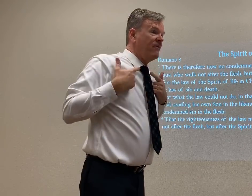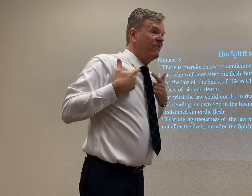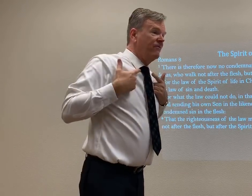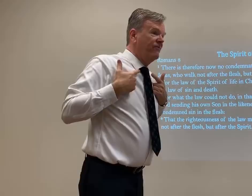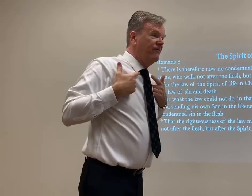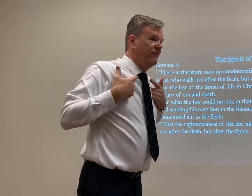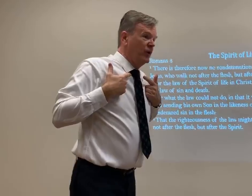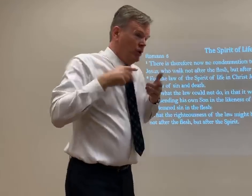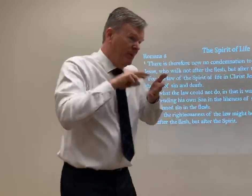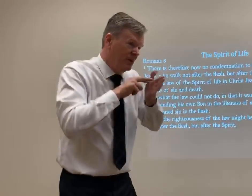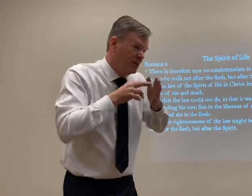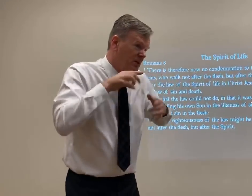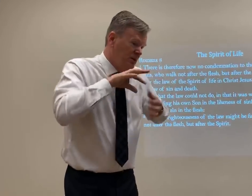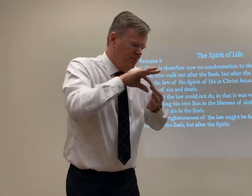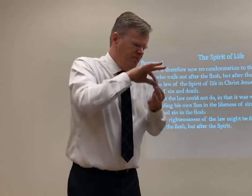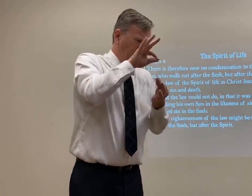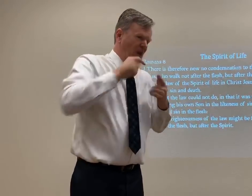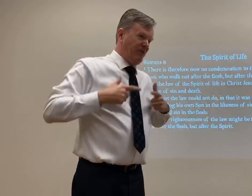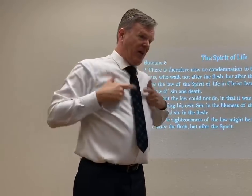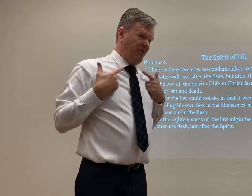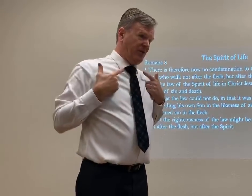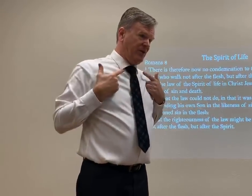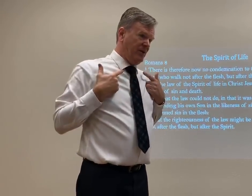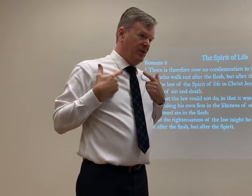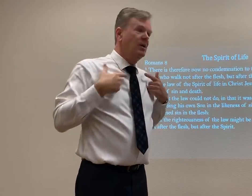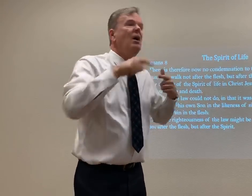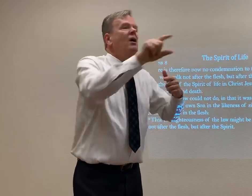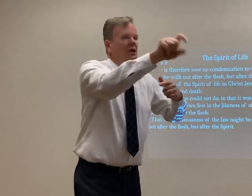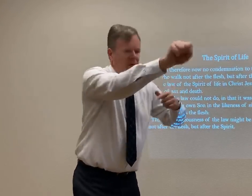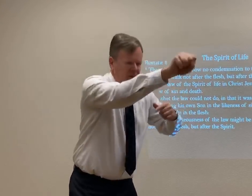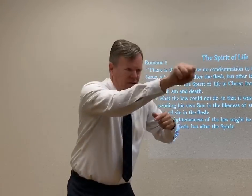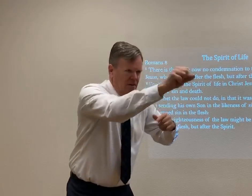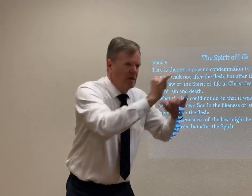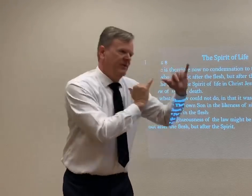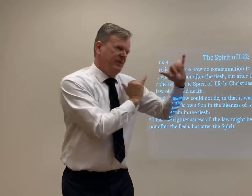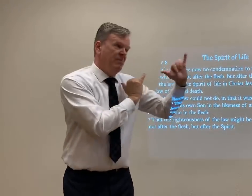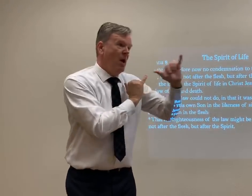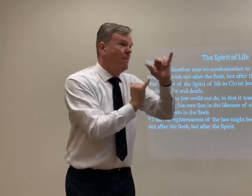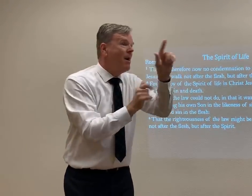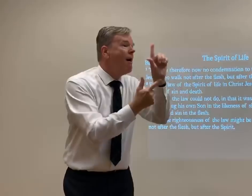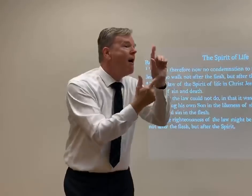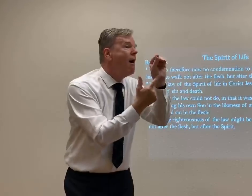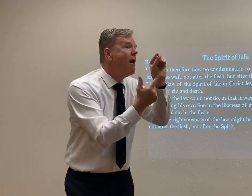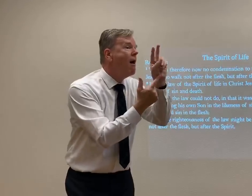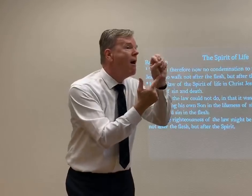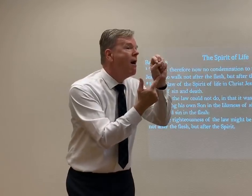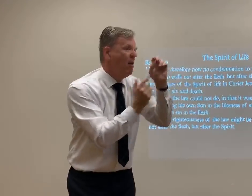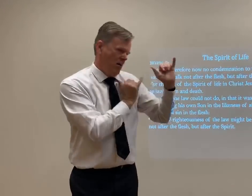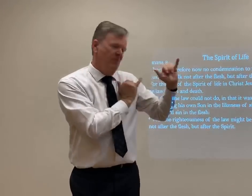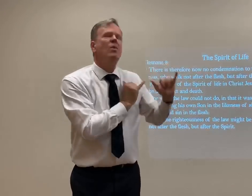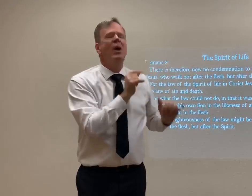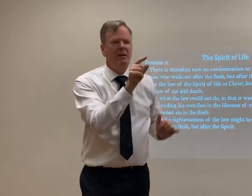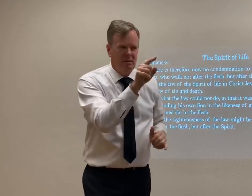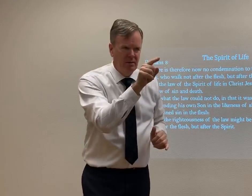Spirit of life? Are you talking about the Spirit of life? Yes. Love, yes.